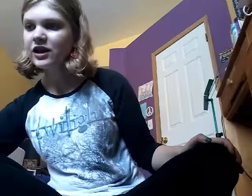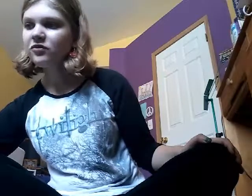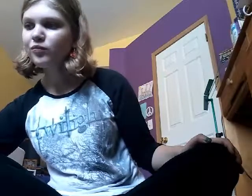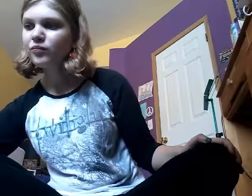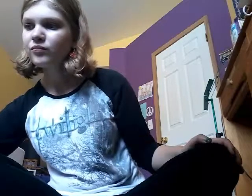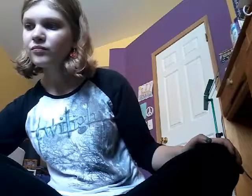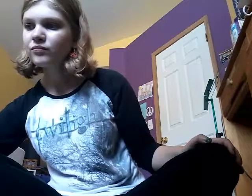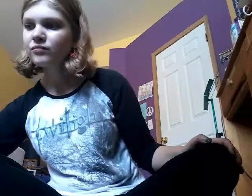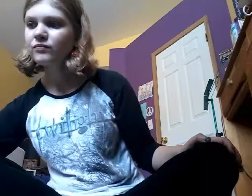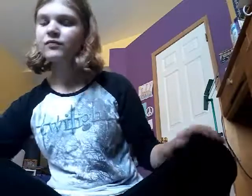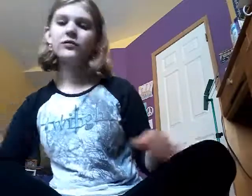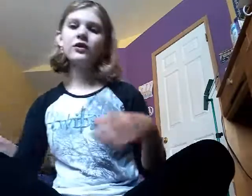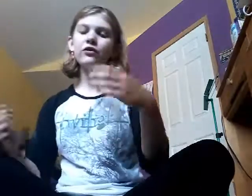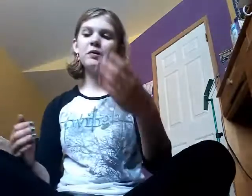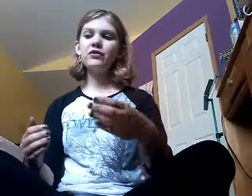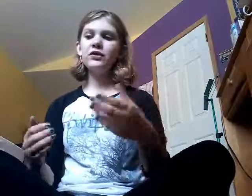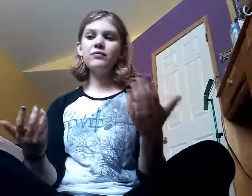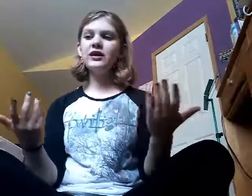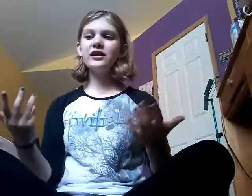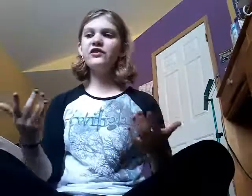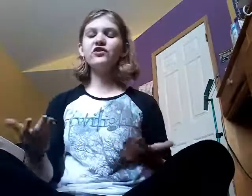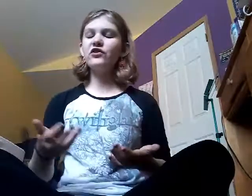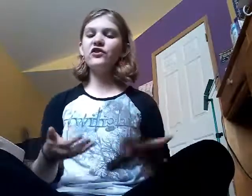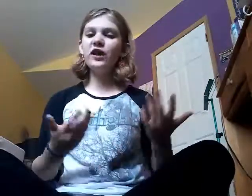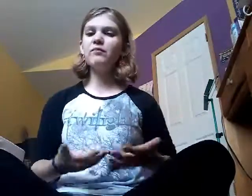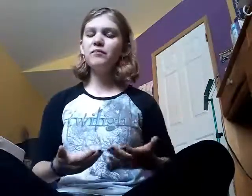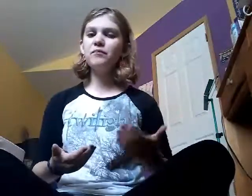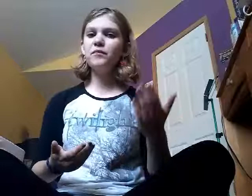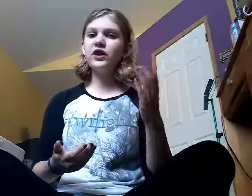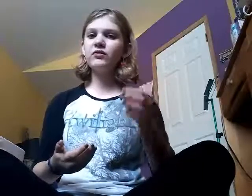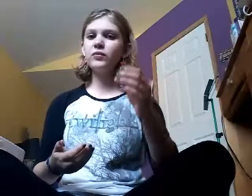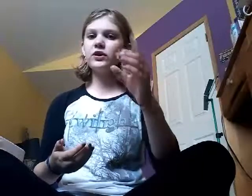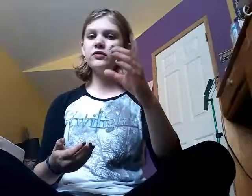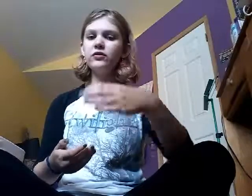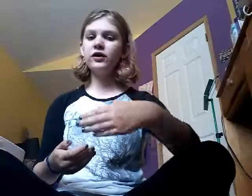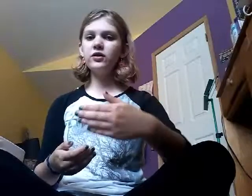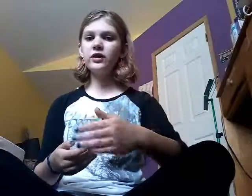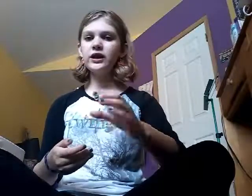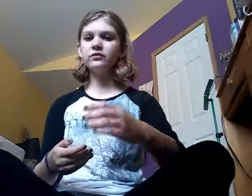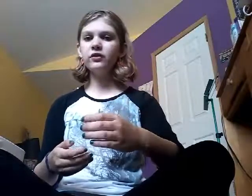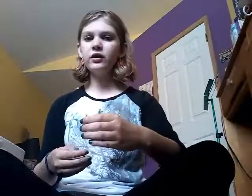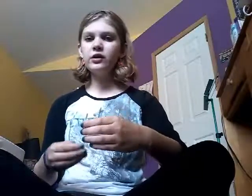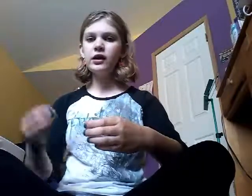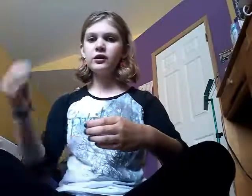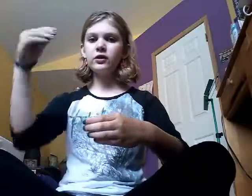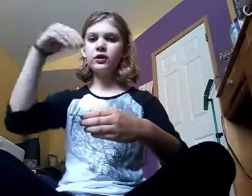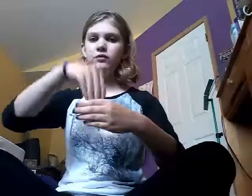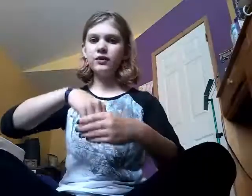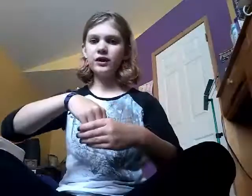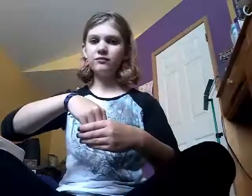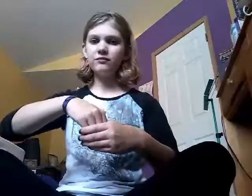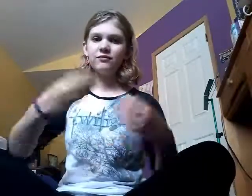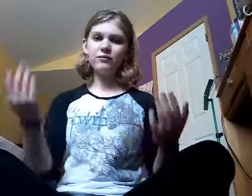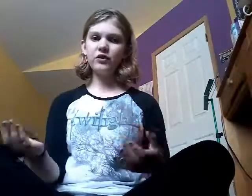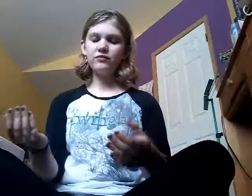in, so, basically, in is just the same things where you take your hand, and you're going to go, in, so.